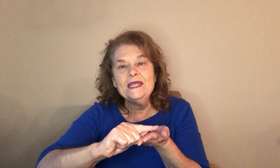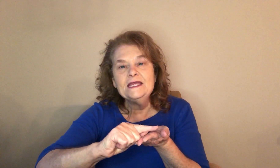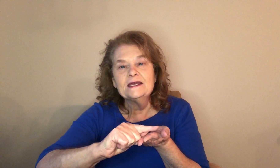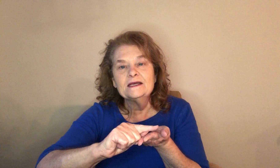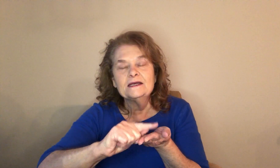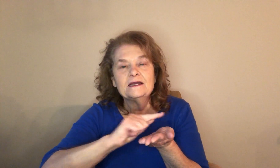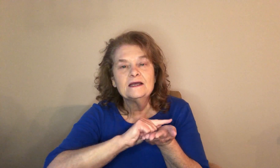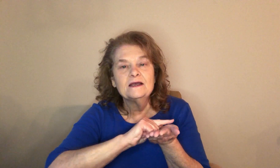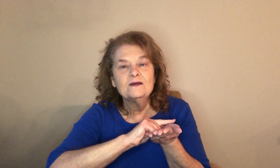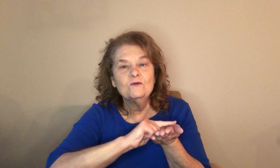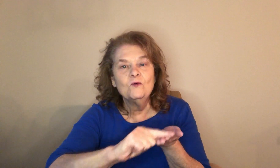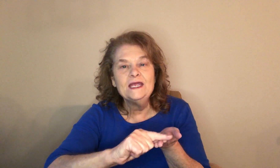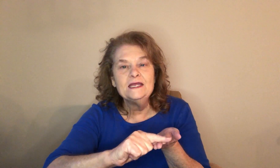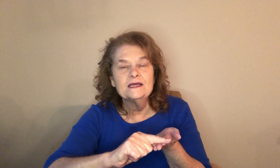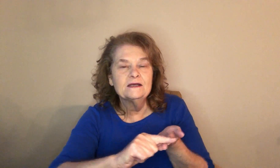Week, week,